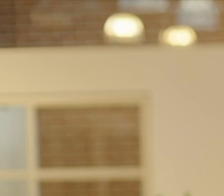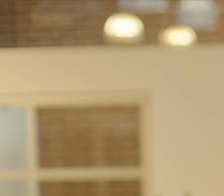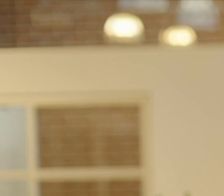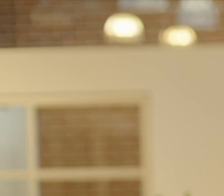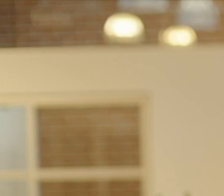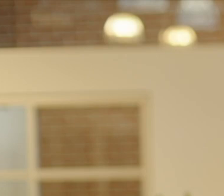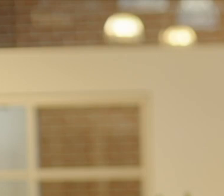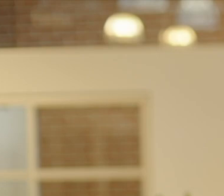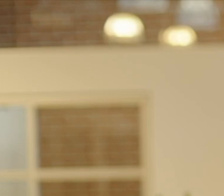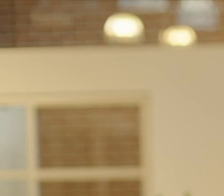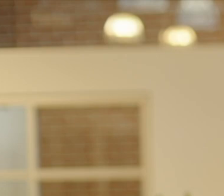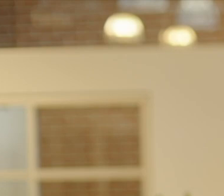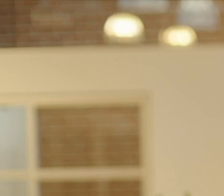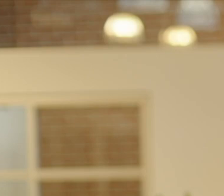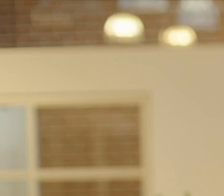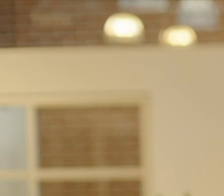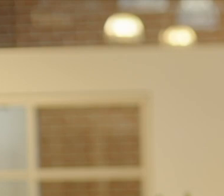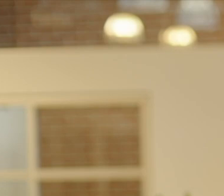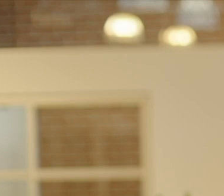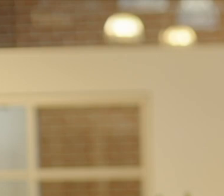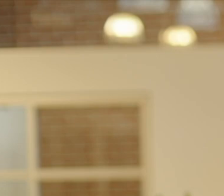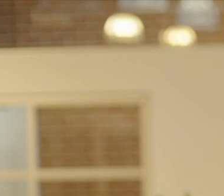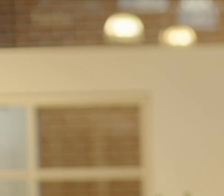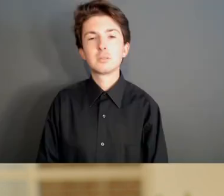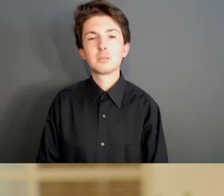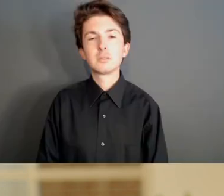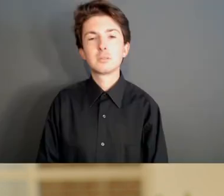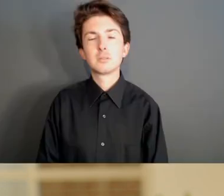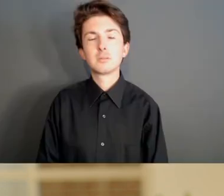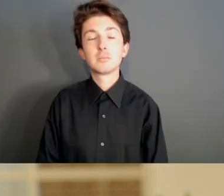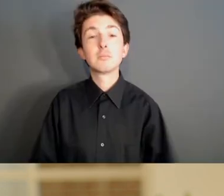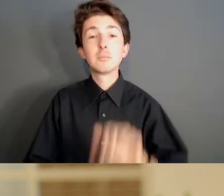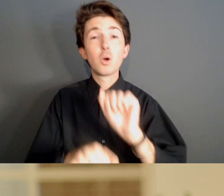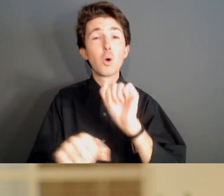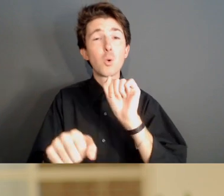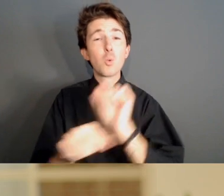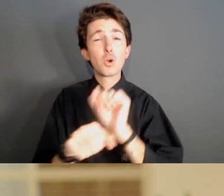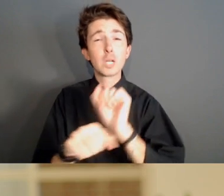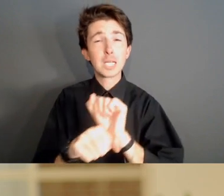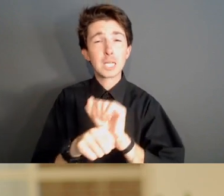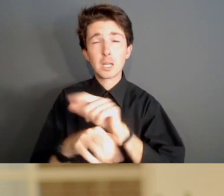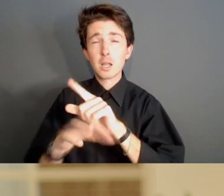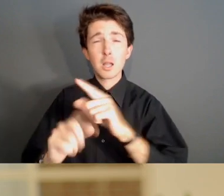the Development and Nonprofit Management Department.